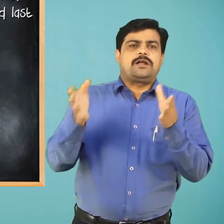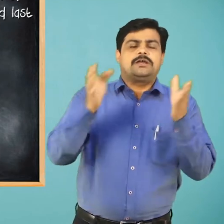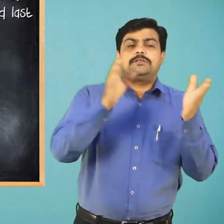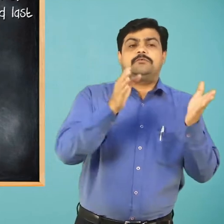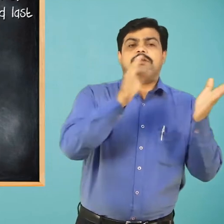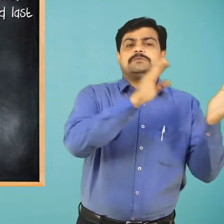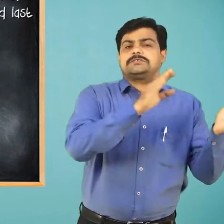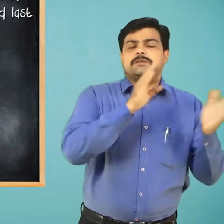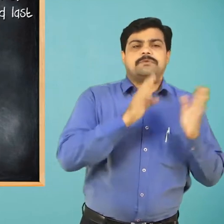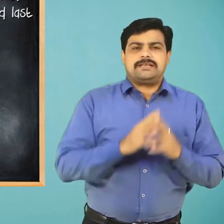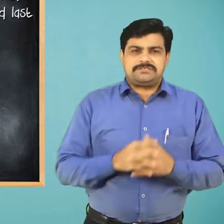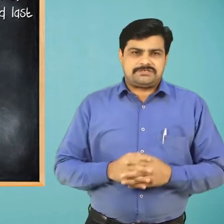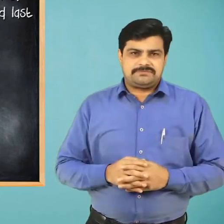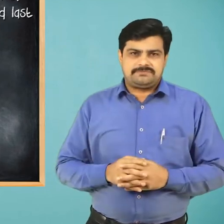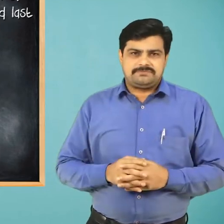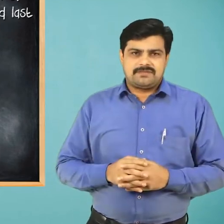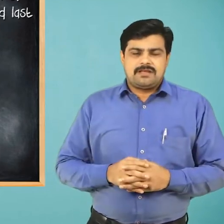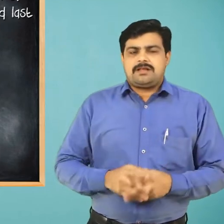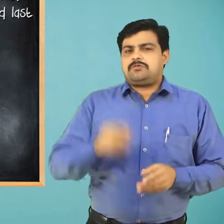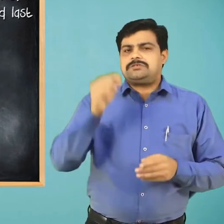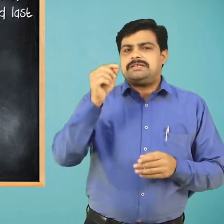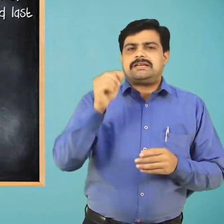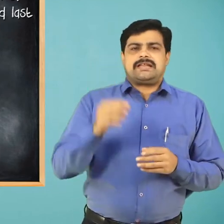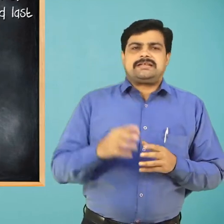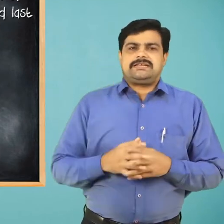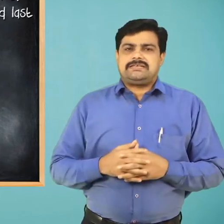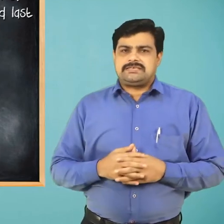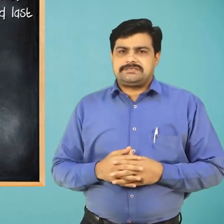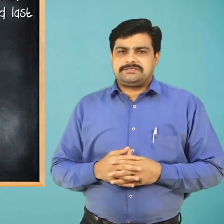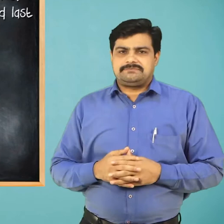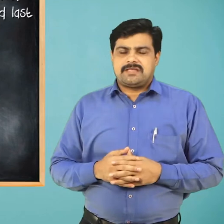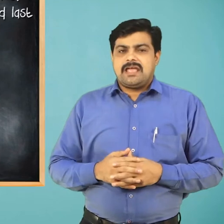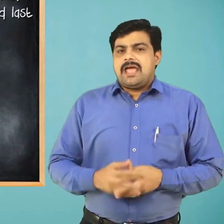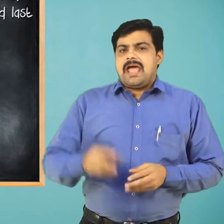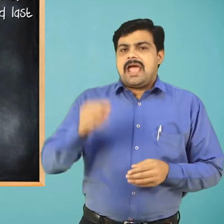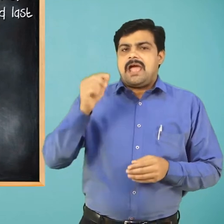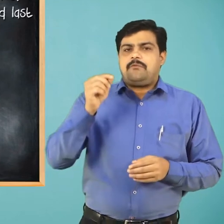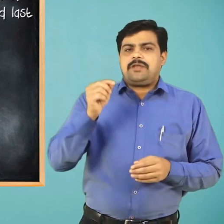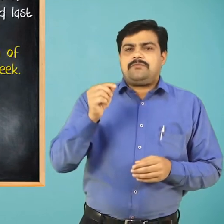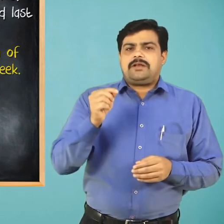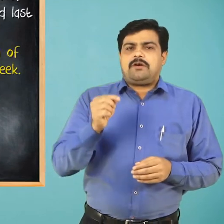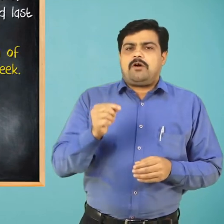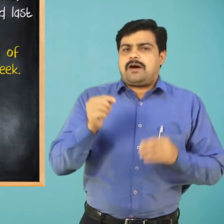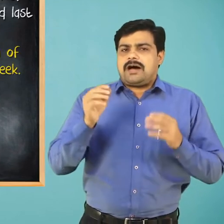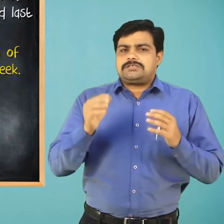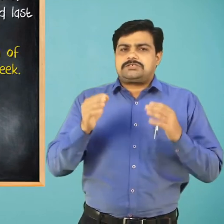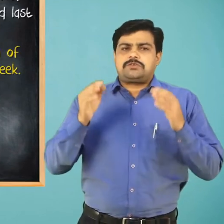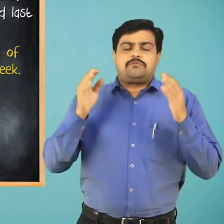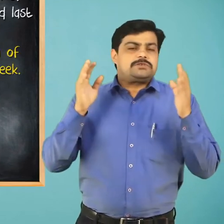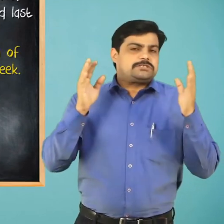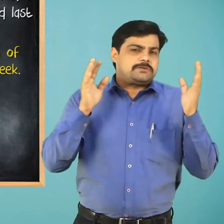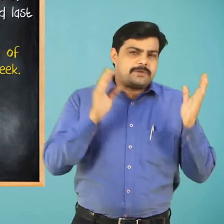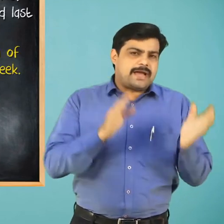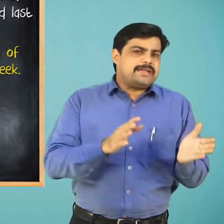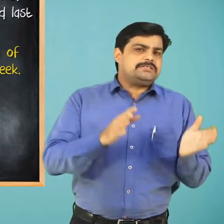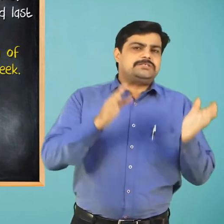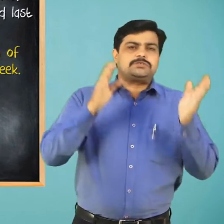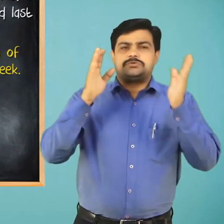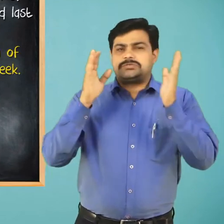the verb surprised. Now see the correct sentence. Every one of us was surprised to